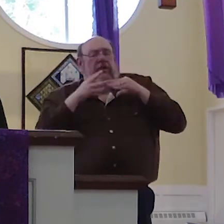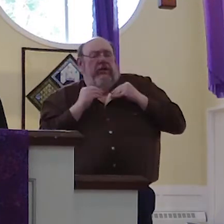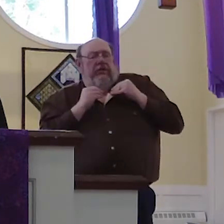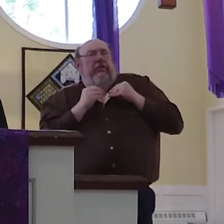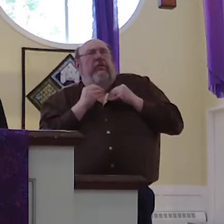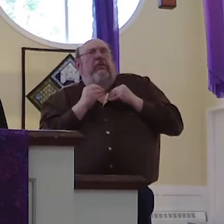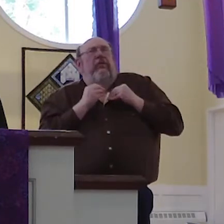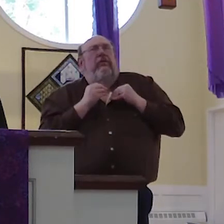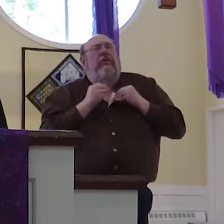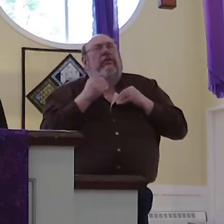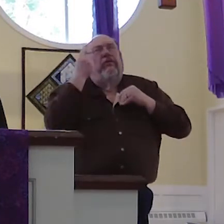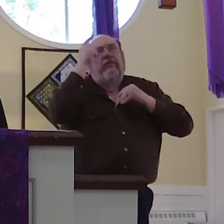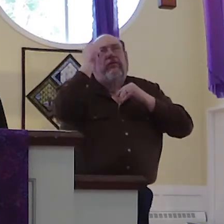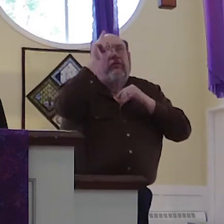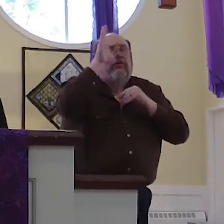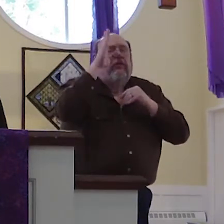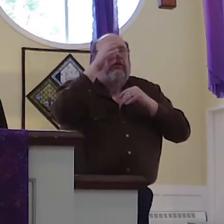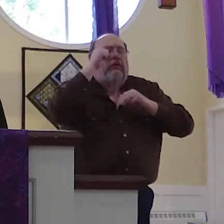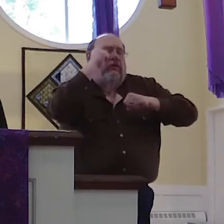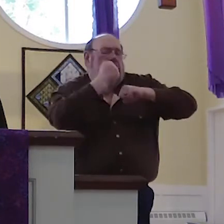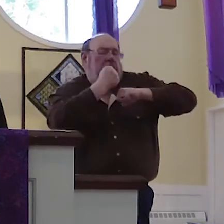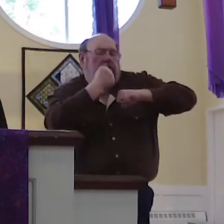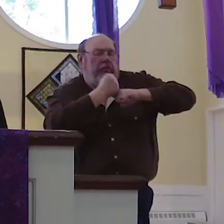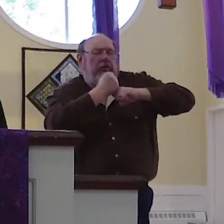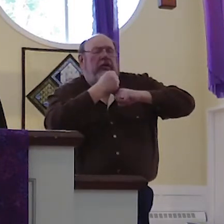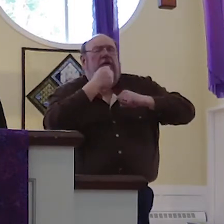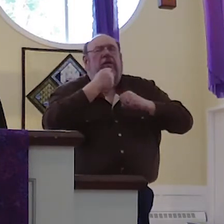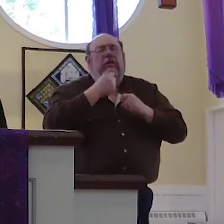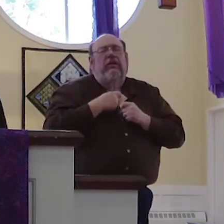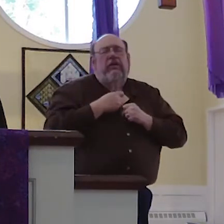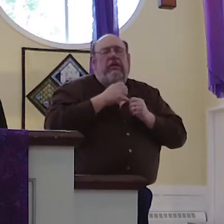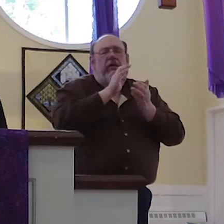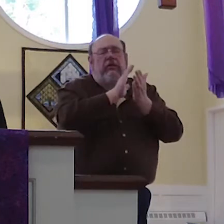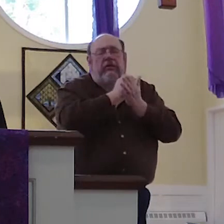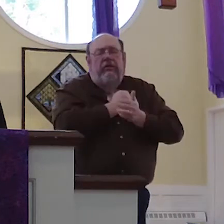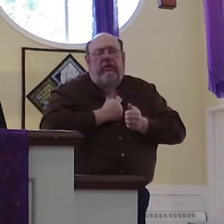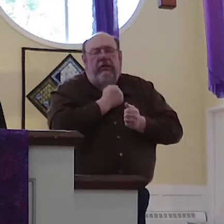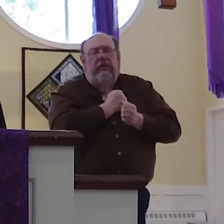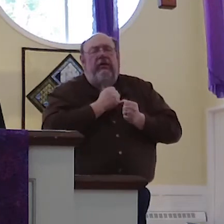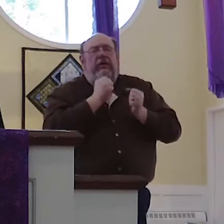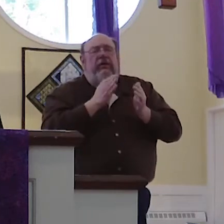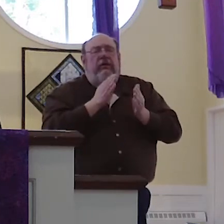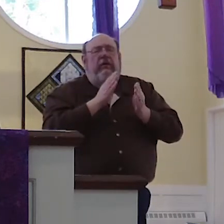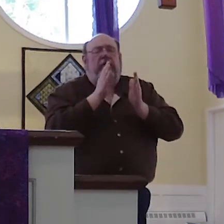sight, our rock and our redeemer. Amen.